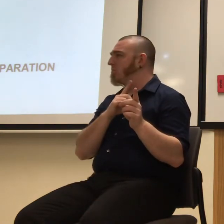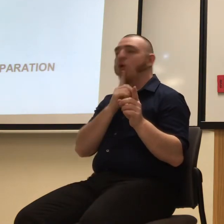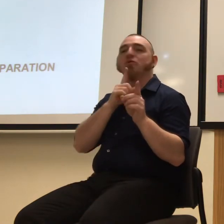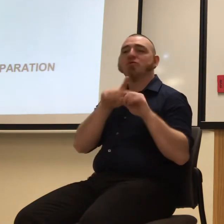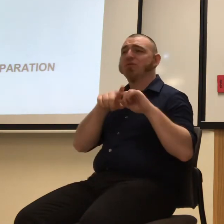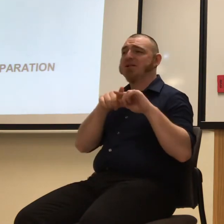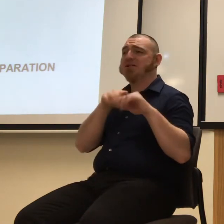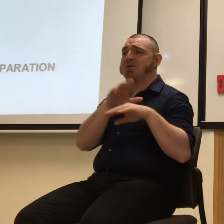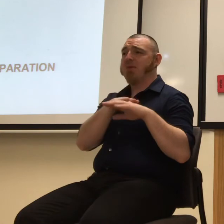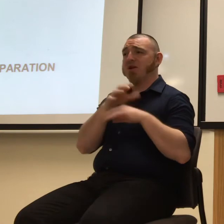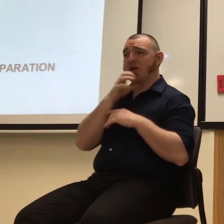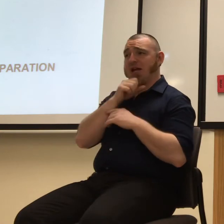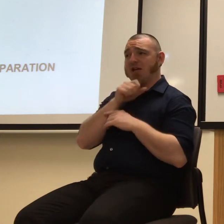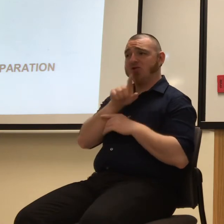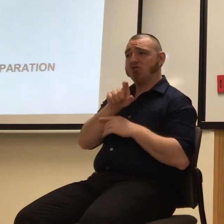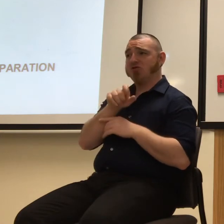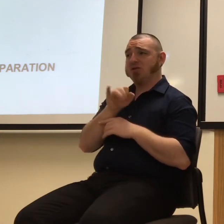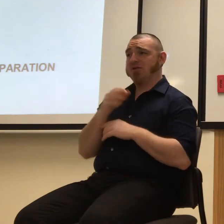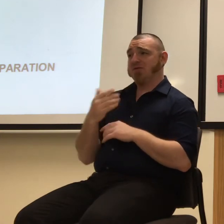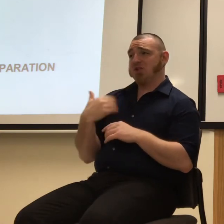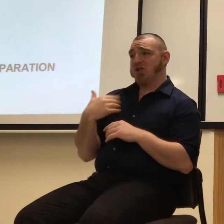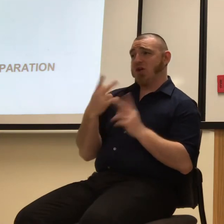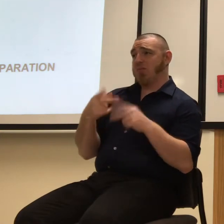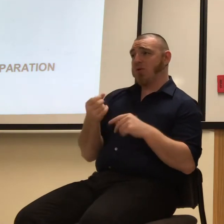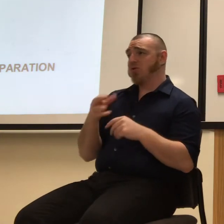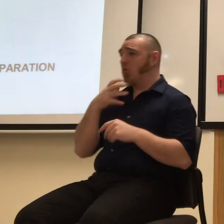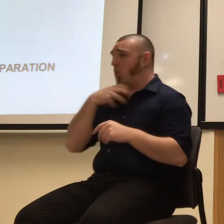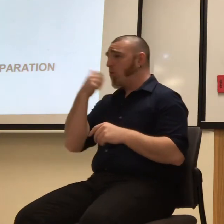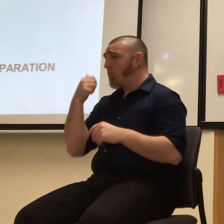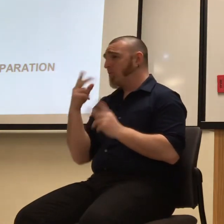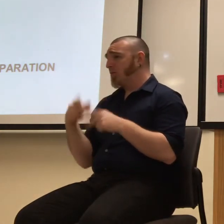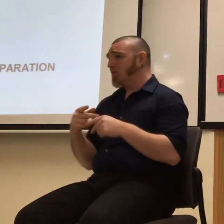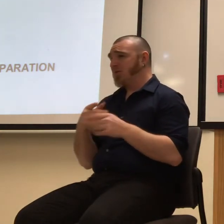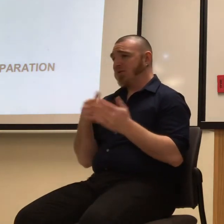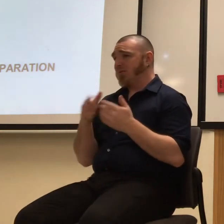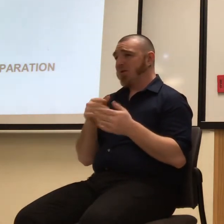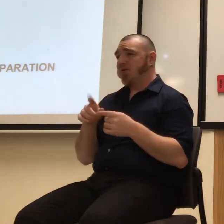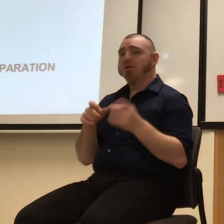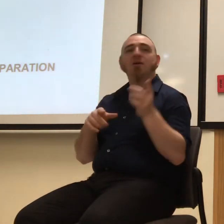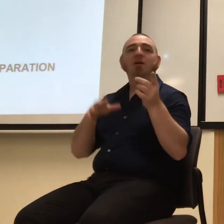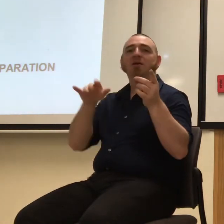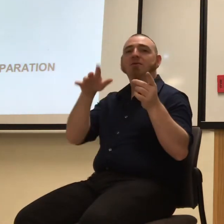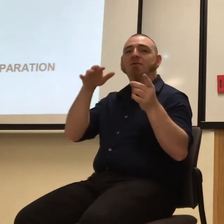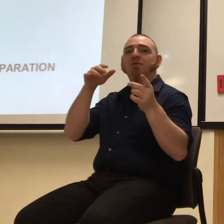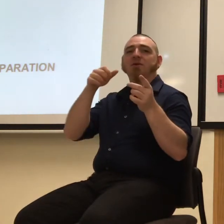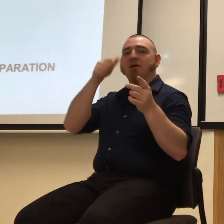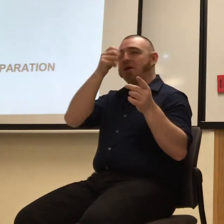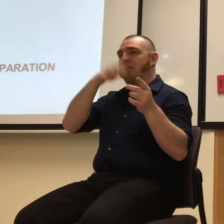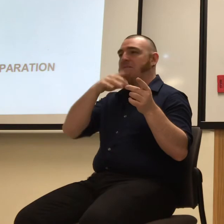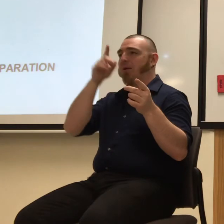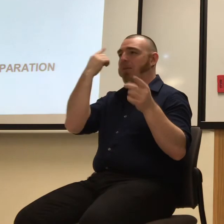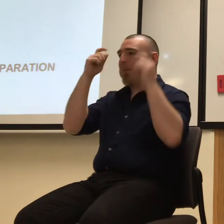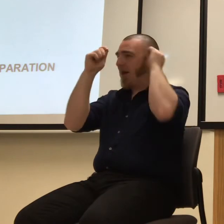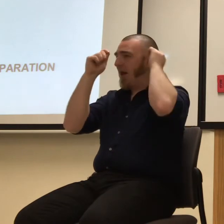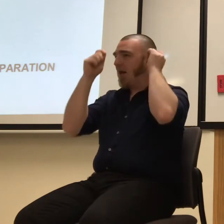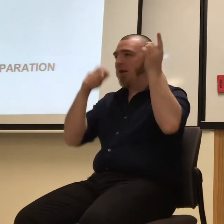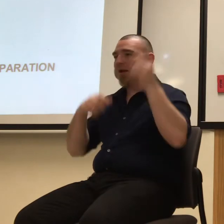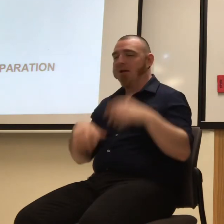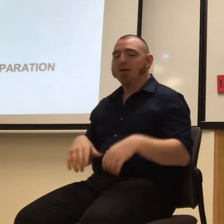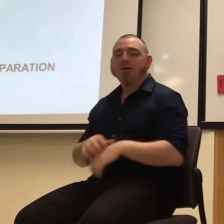any age, you'll see the same result. I don't think the fact that she was older was a contributing factor.